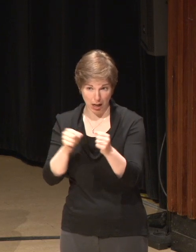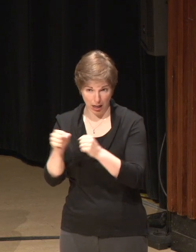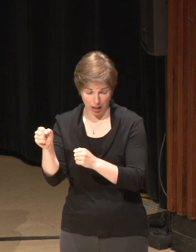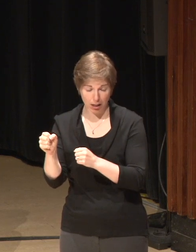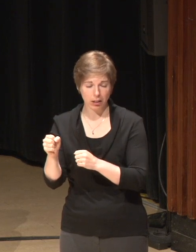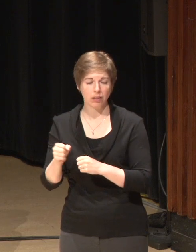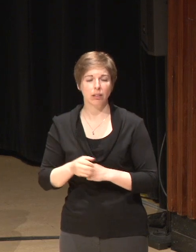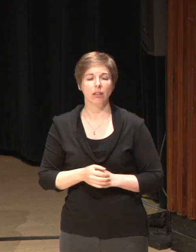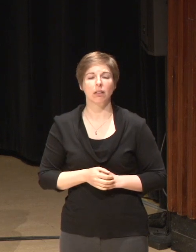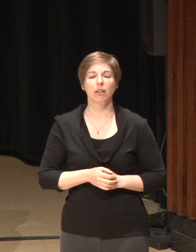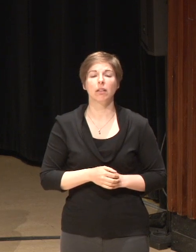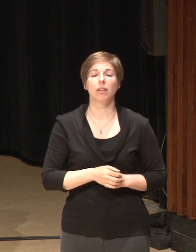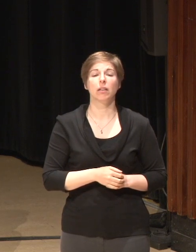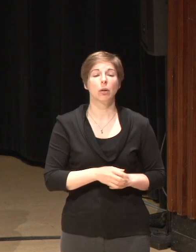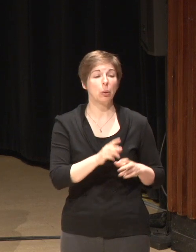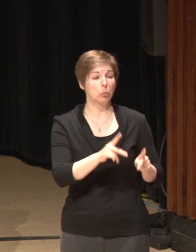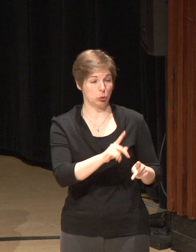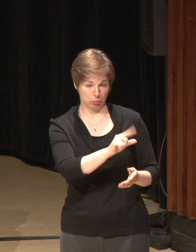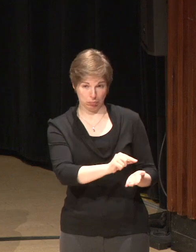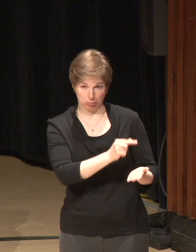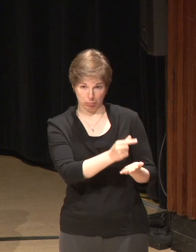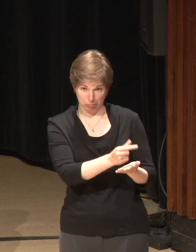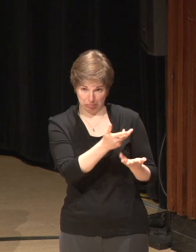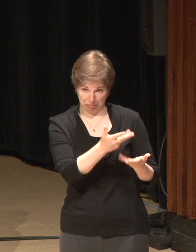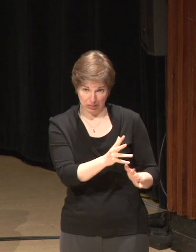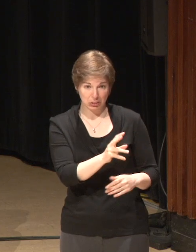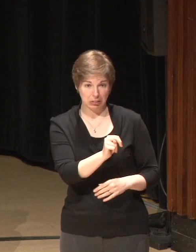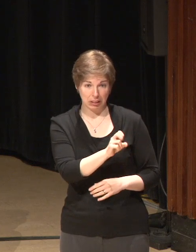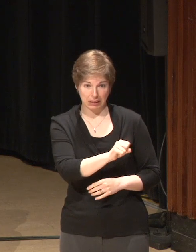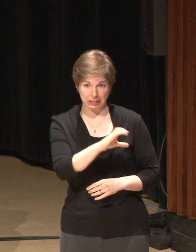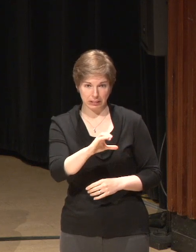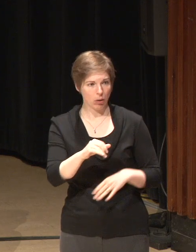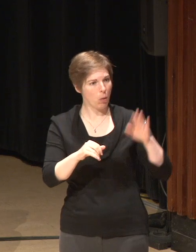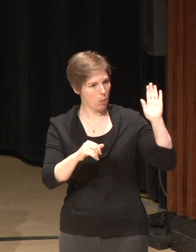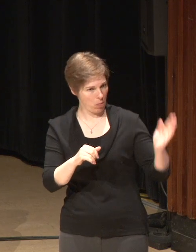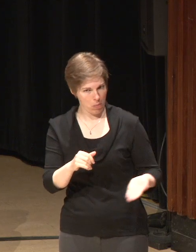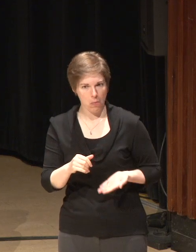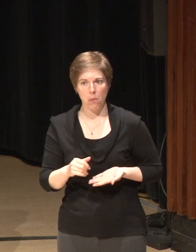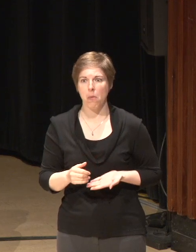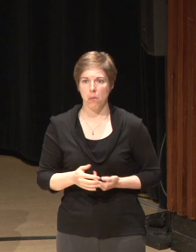who graduate from NSCC, "Come in.